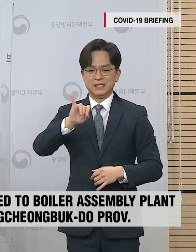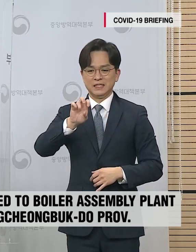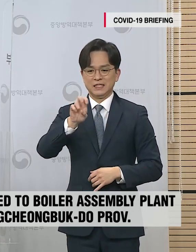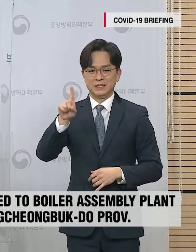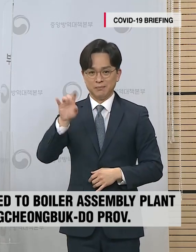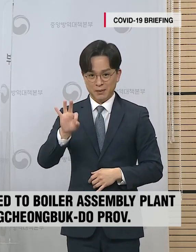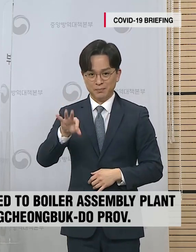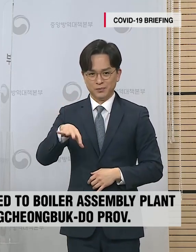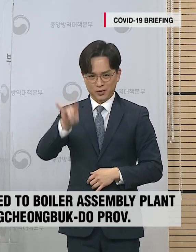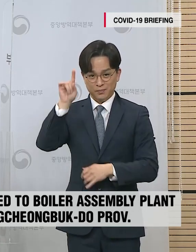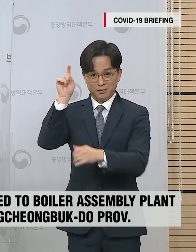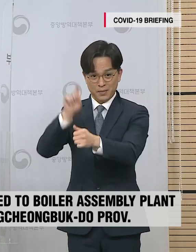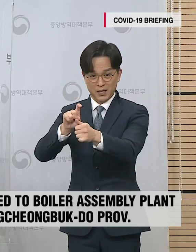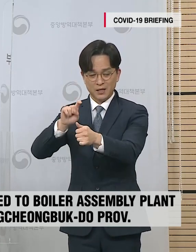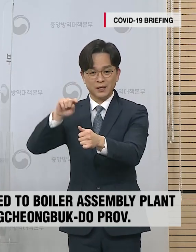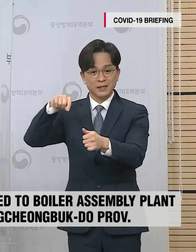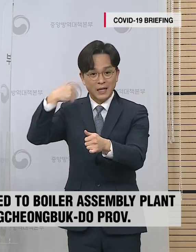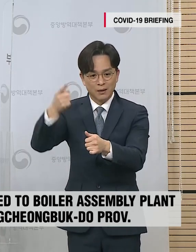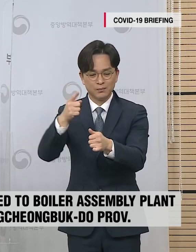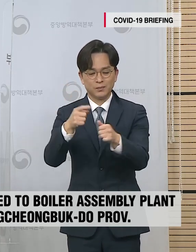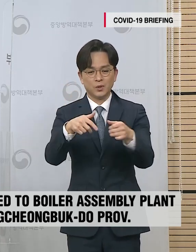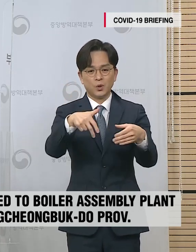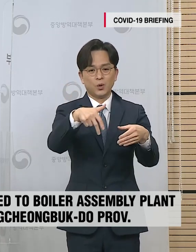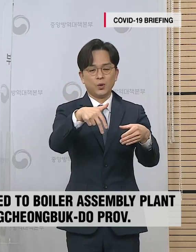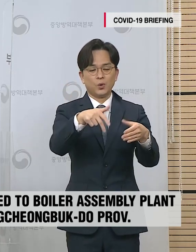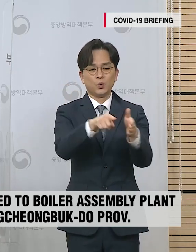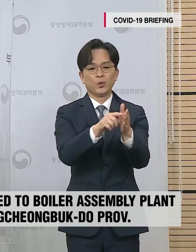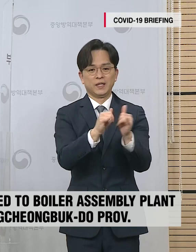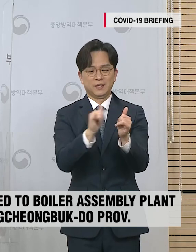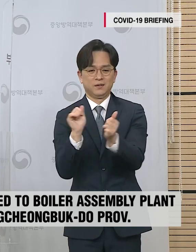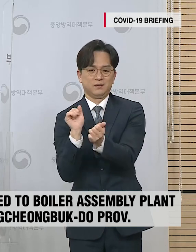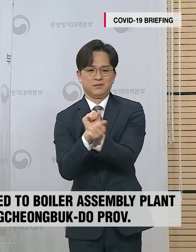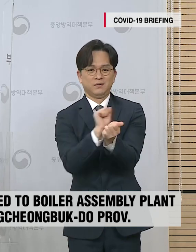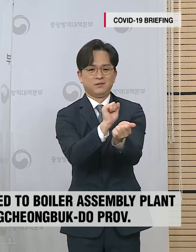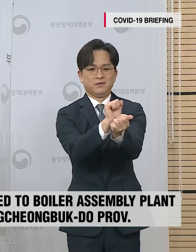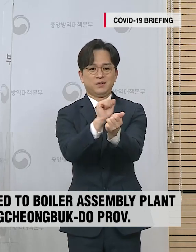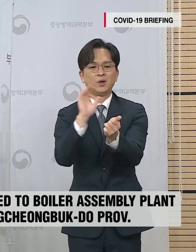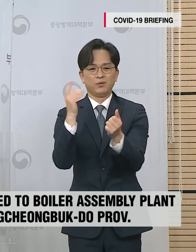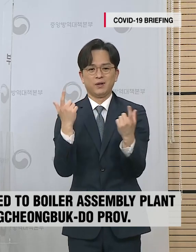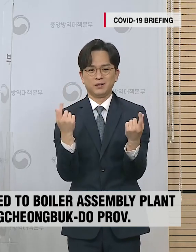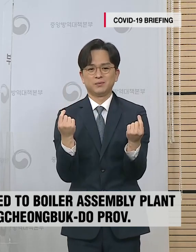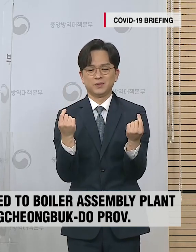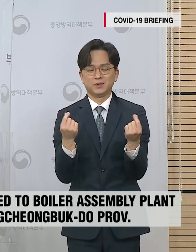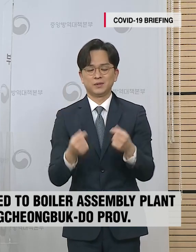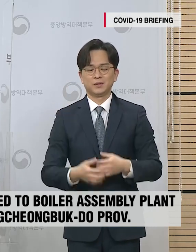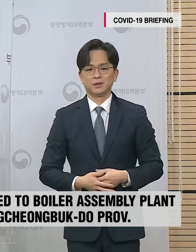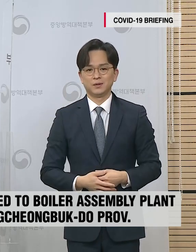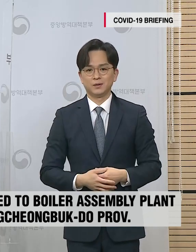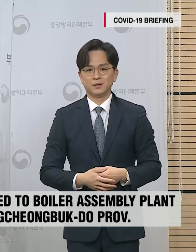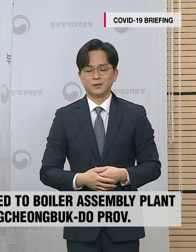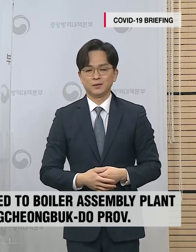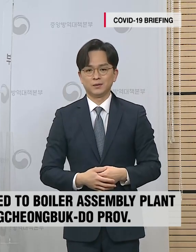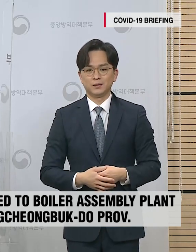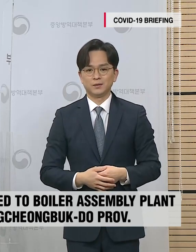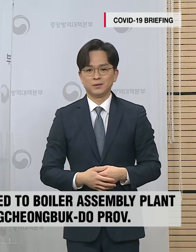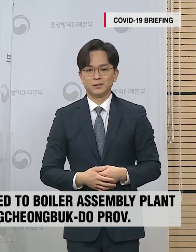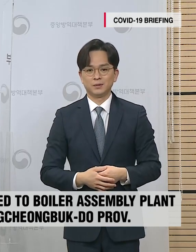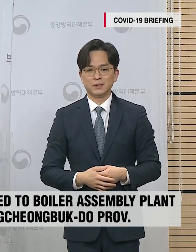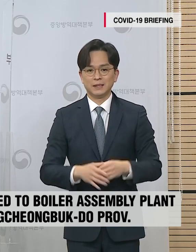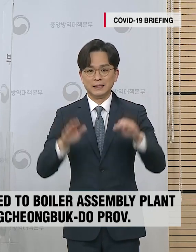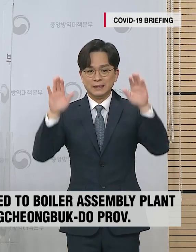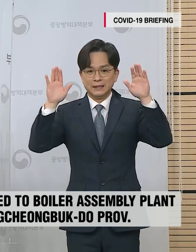person which also has spread the virus to other members of the mosque. And this